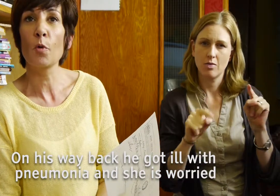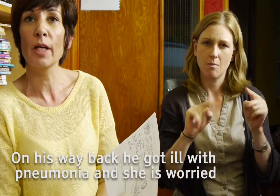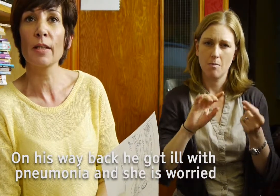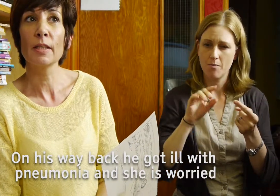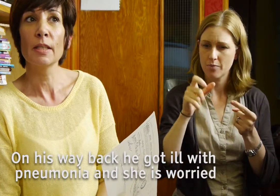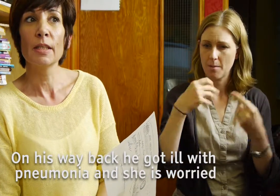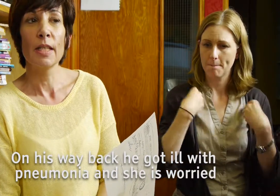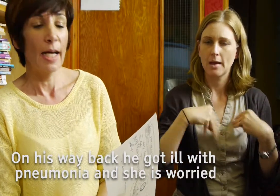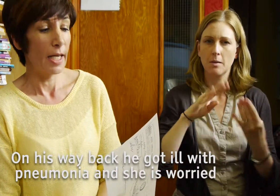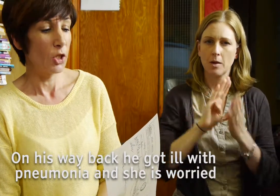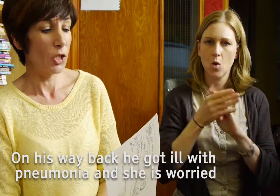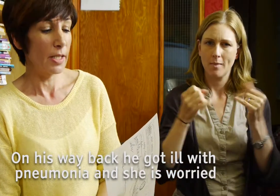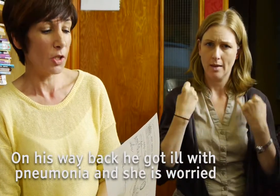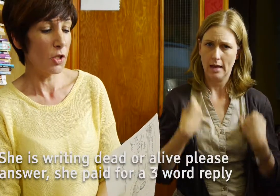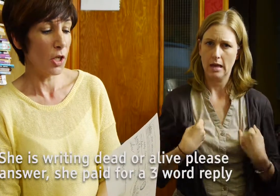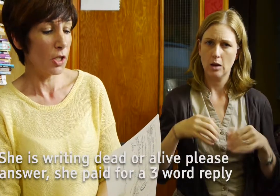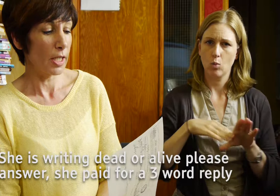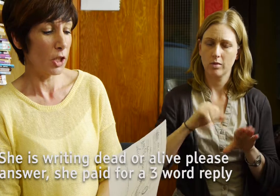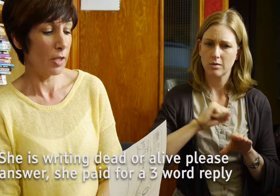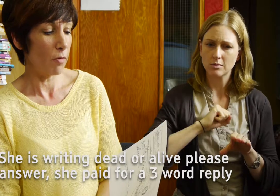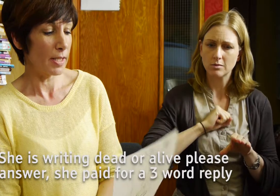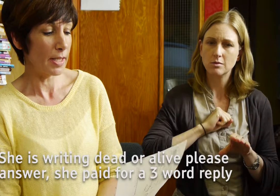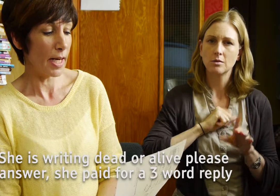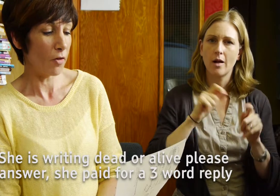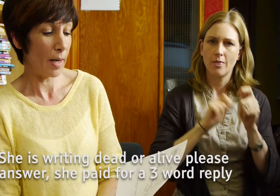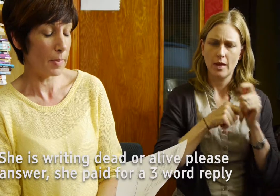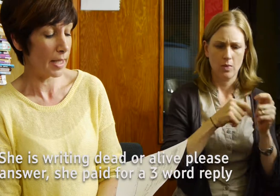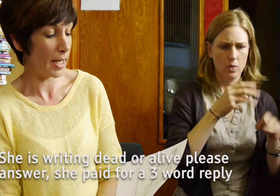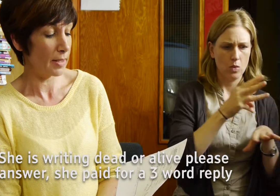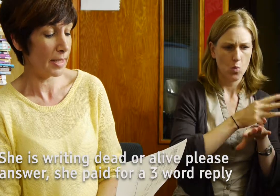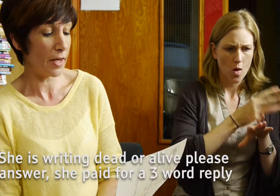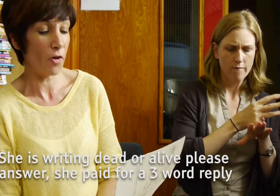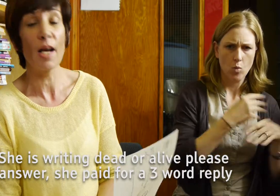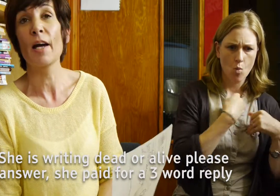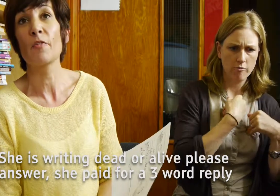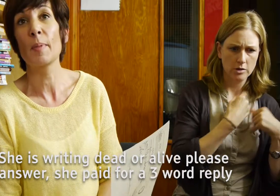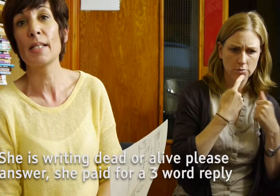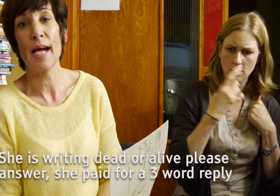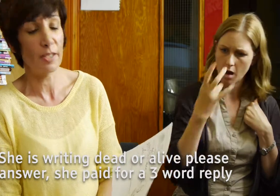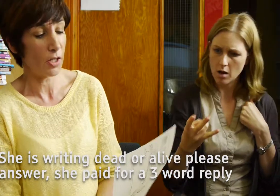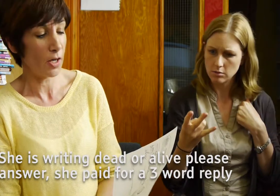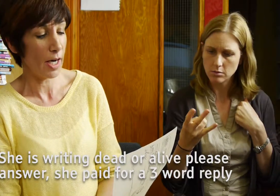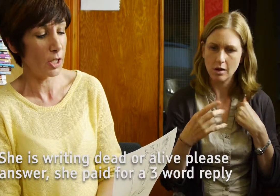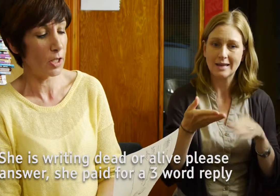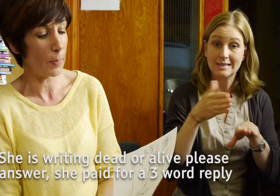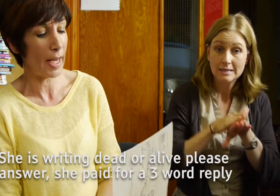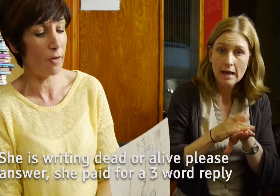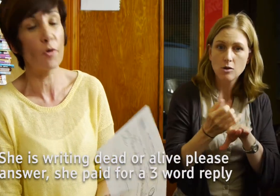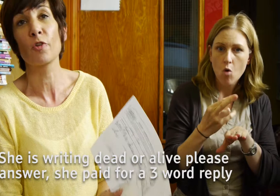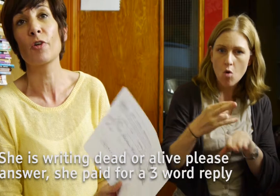pneumonia and she is concerned and she writes a telegram saying, dead or alive, please answer. And she's paid for a